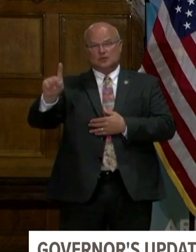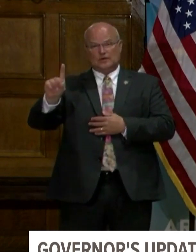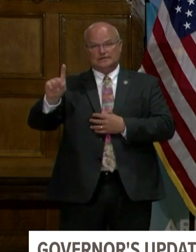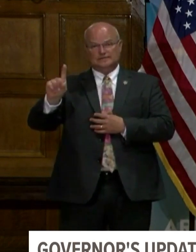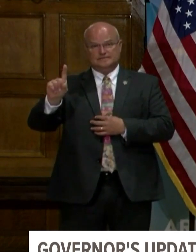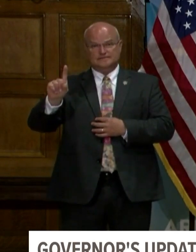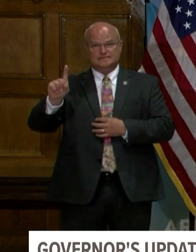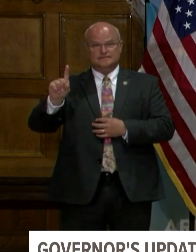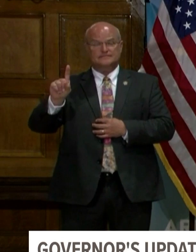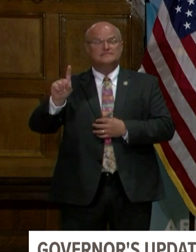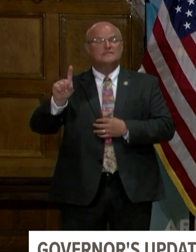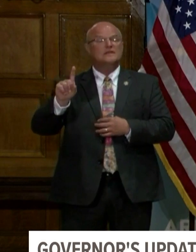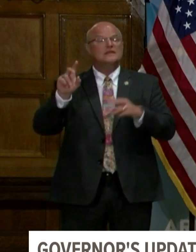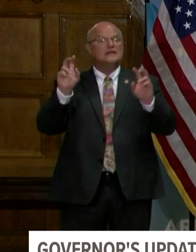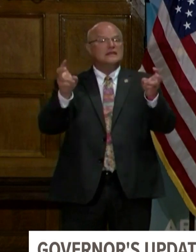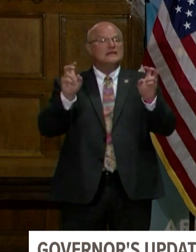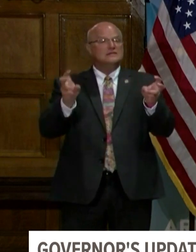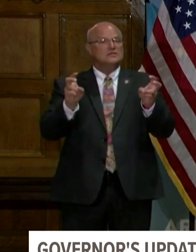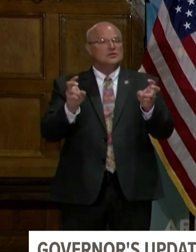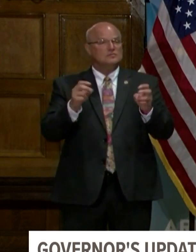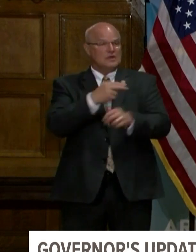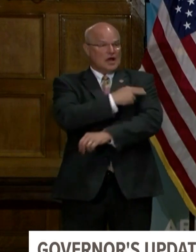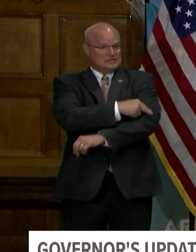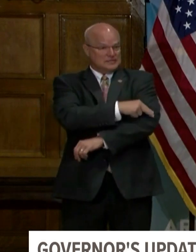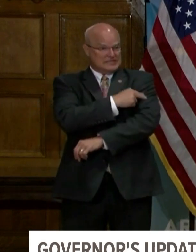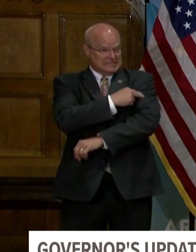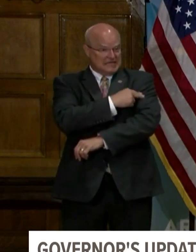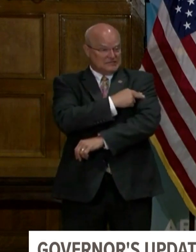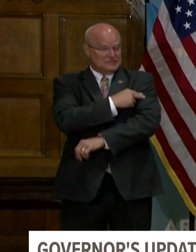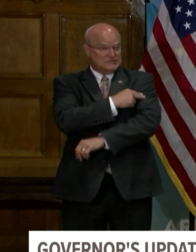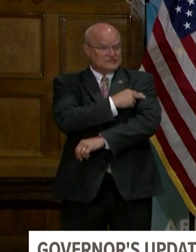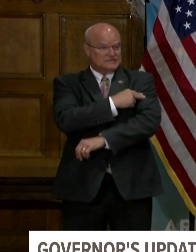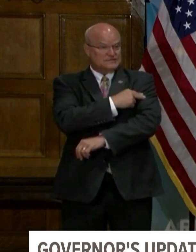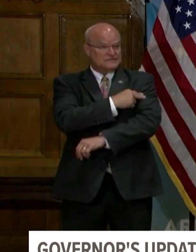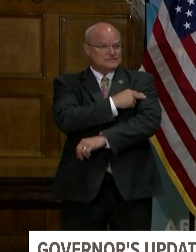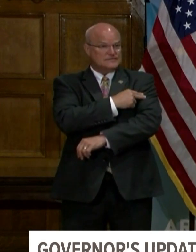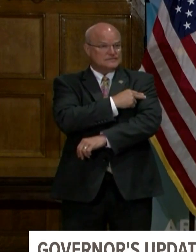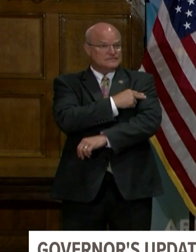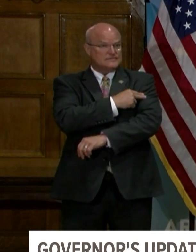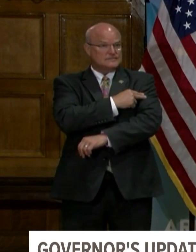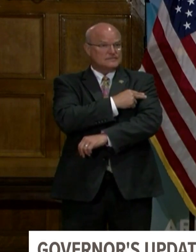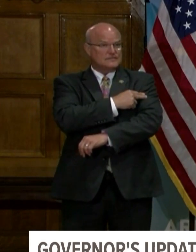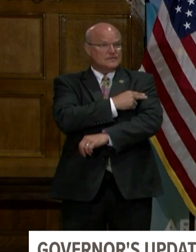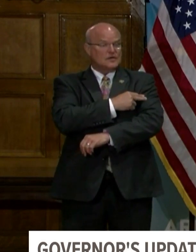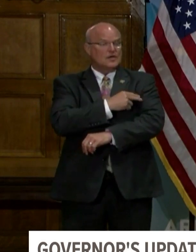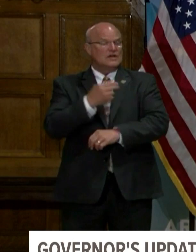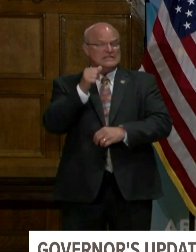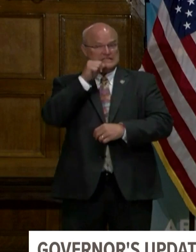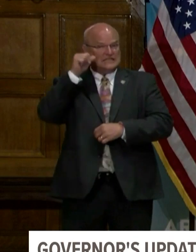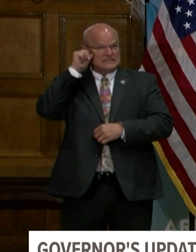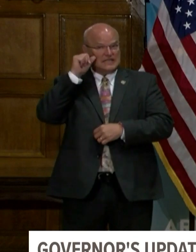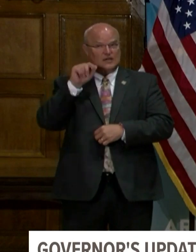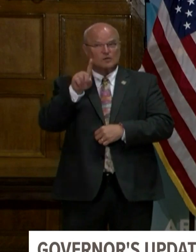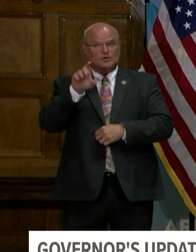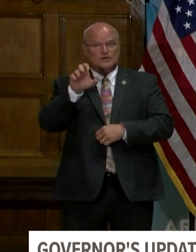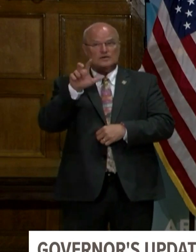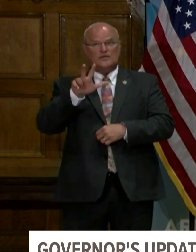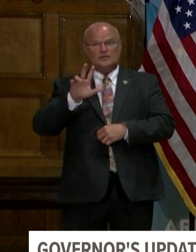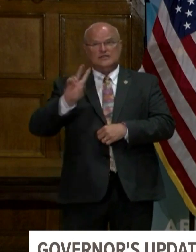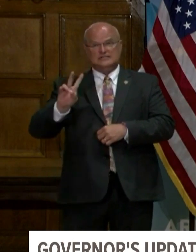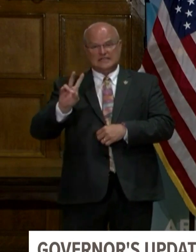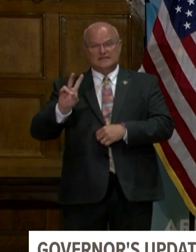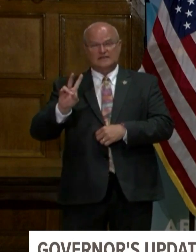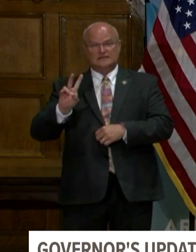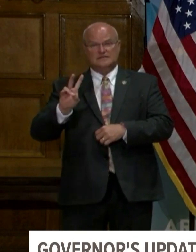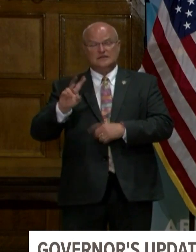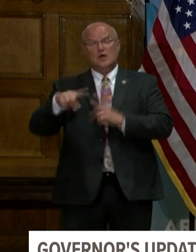8,651. In terms of hospitalizations, we were at 137. We